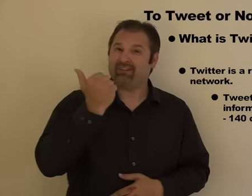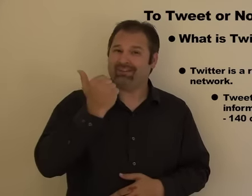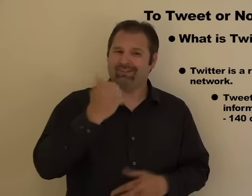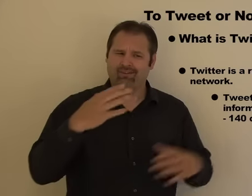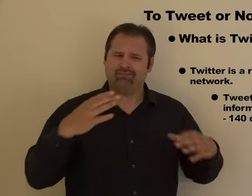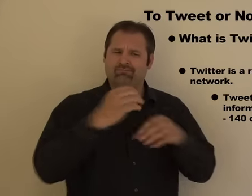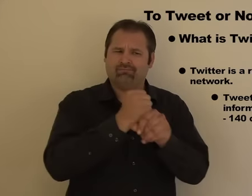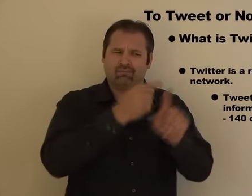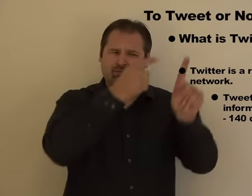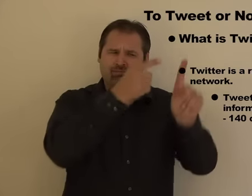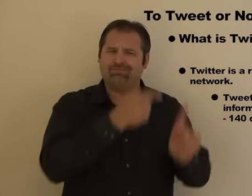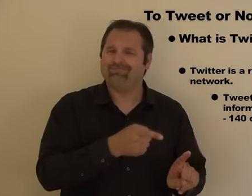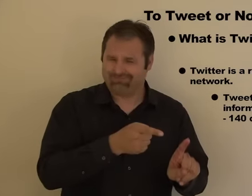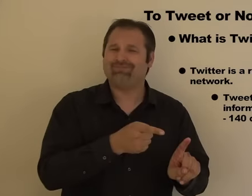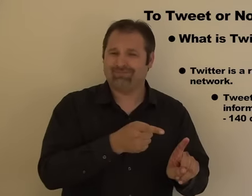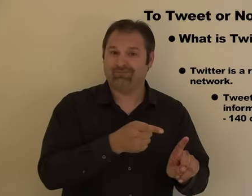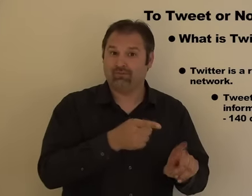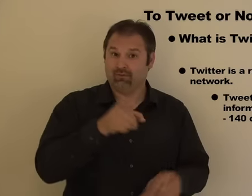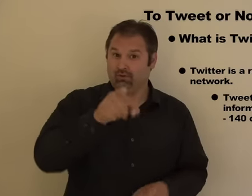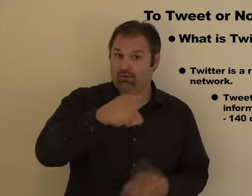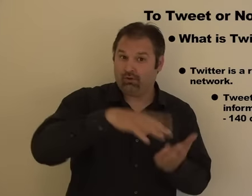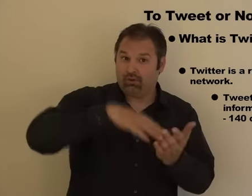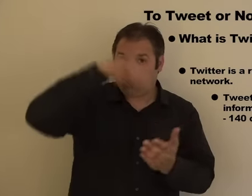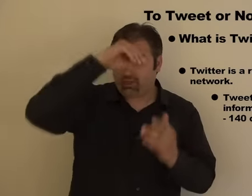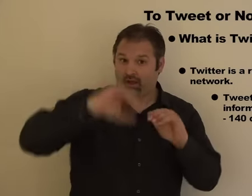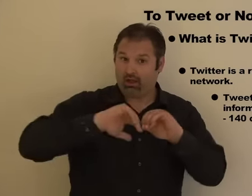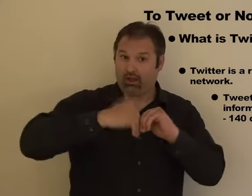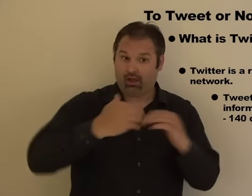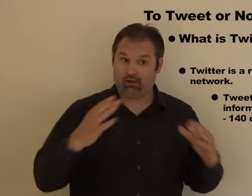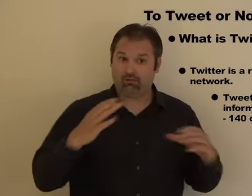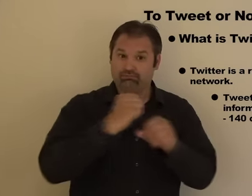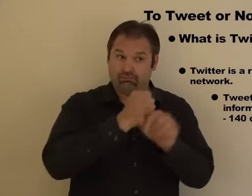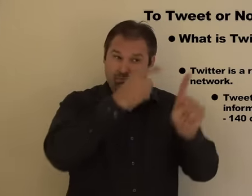Less is more, and learning to be brief is a very valuable skill.